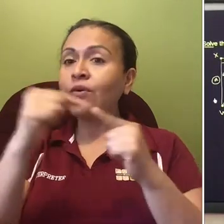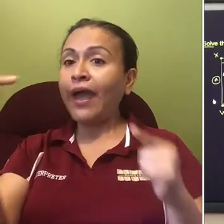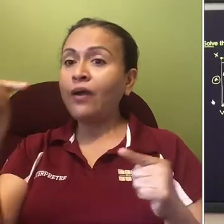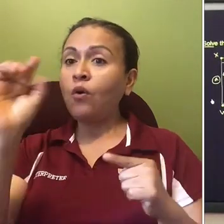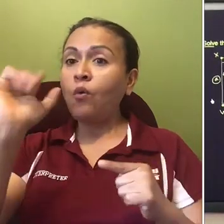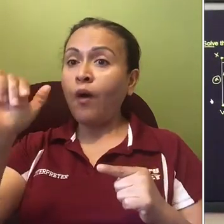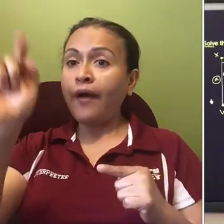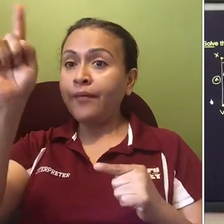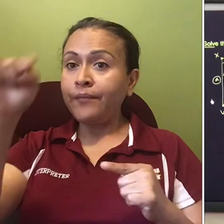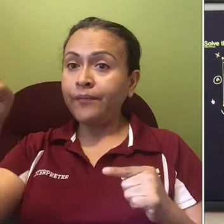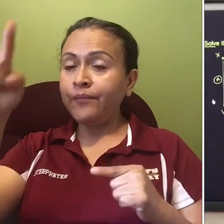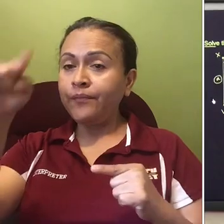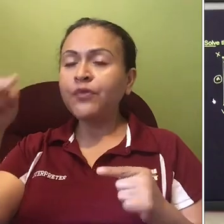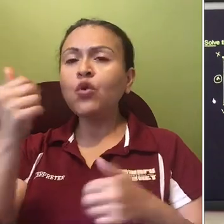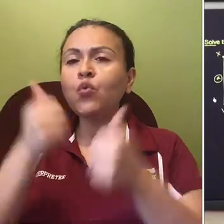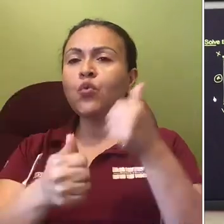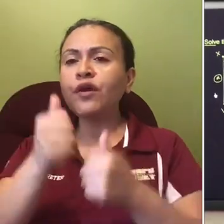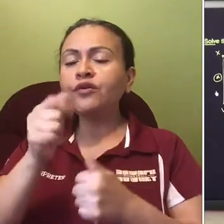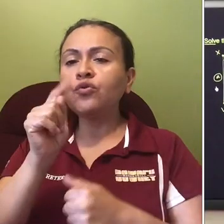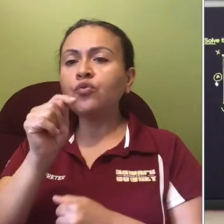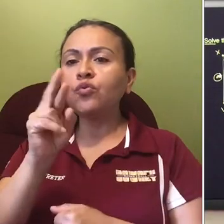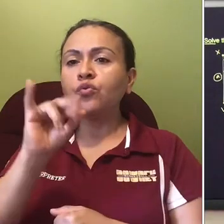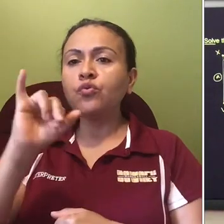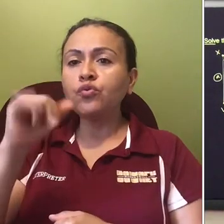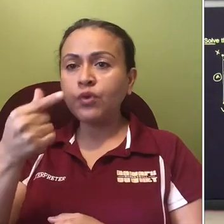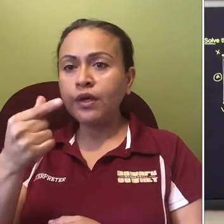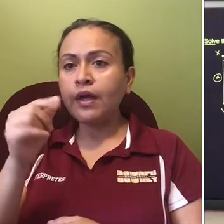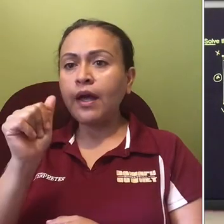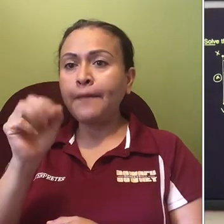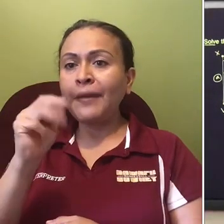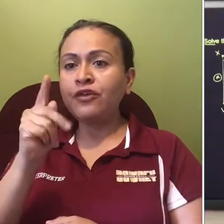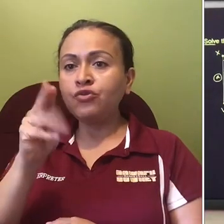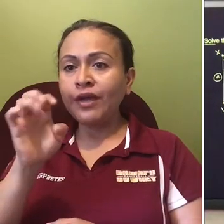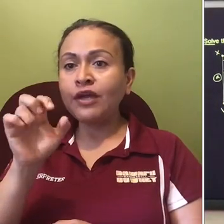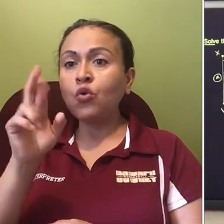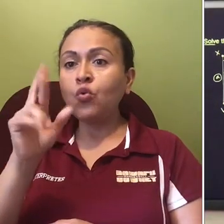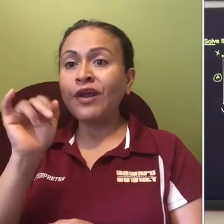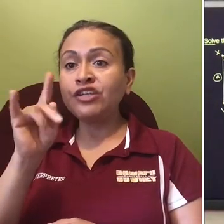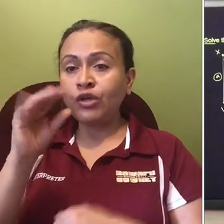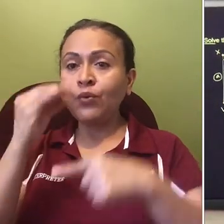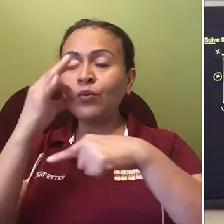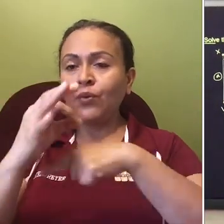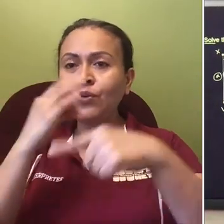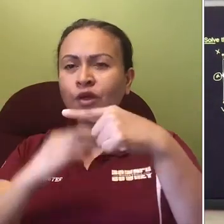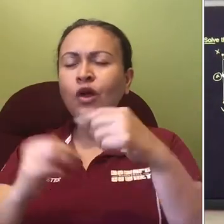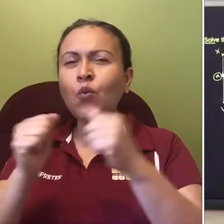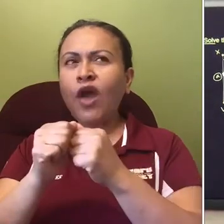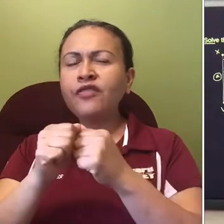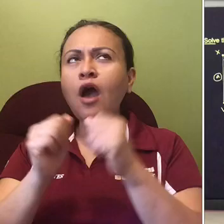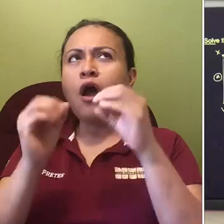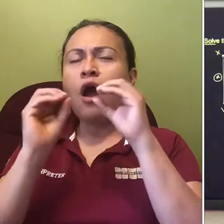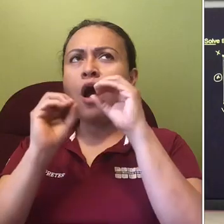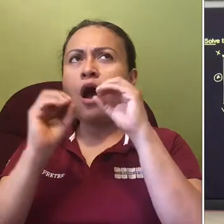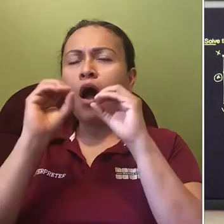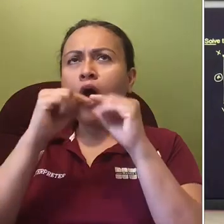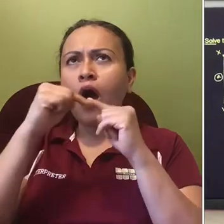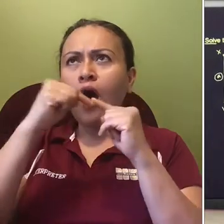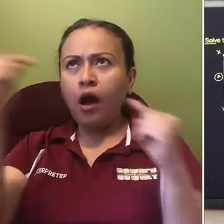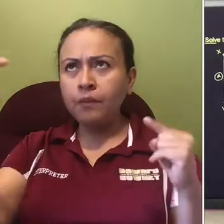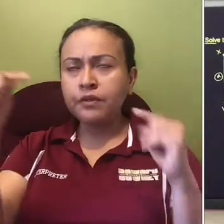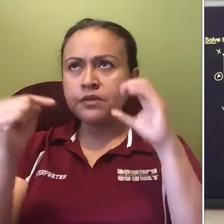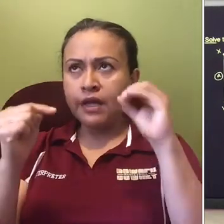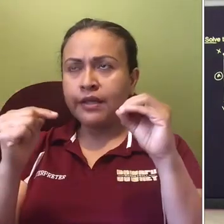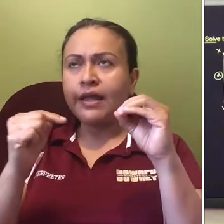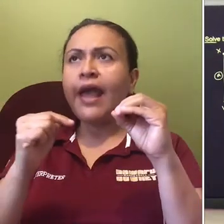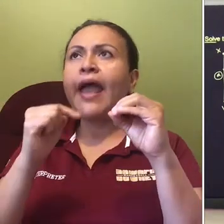what trigonometric ratio deals with the opposite and the adjacent? So if we're looking at angle Y, relative to angle